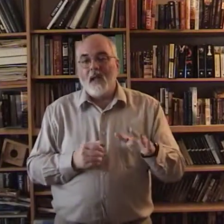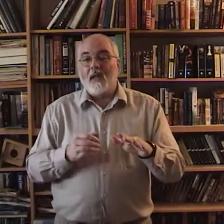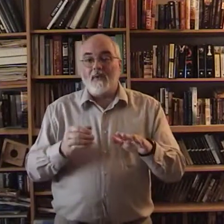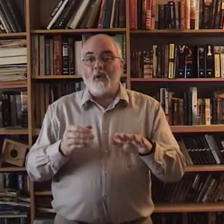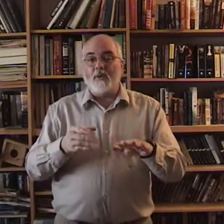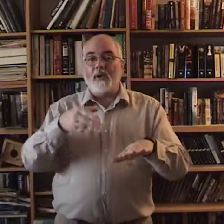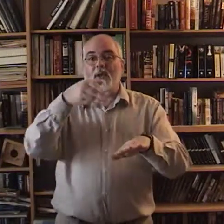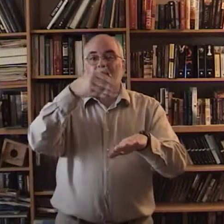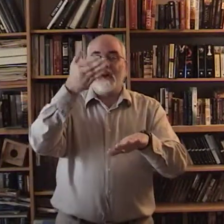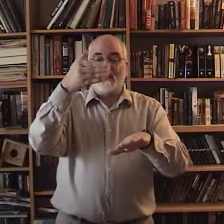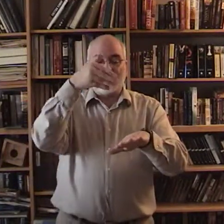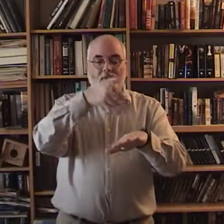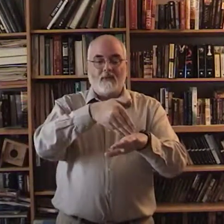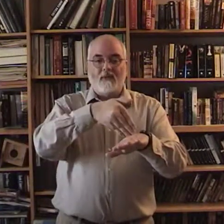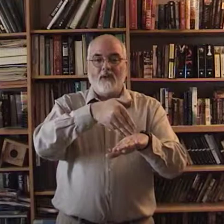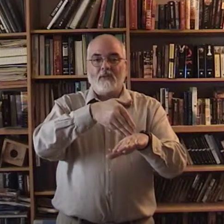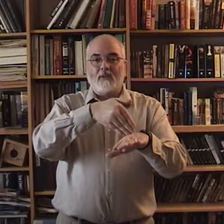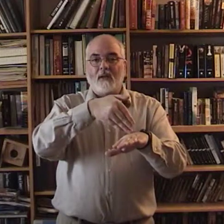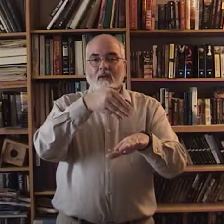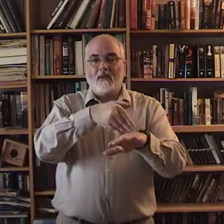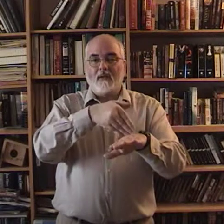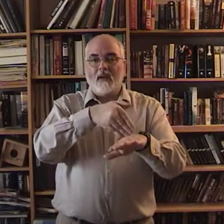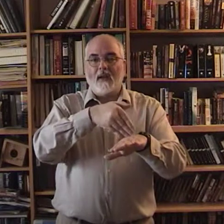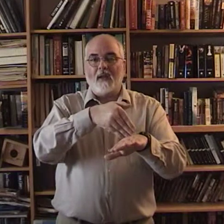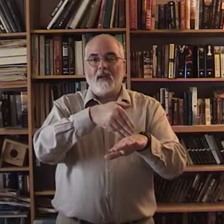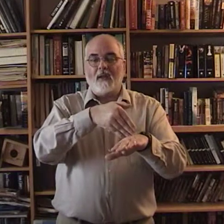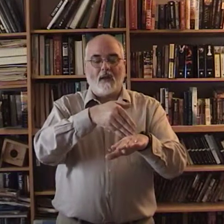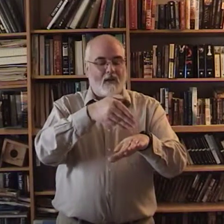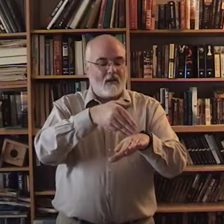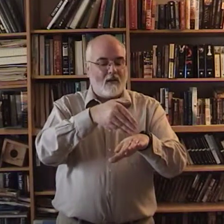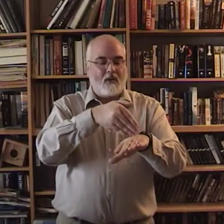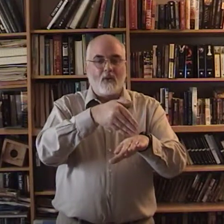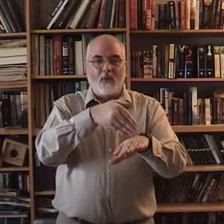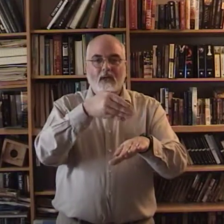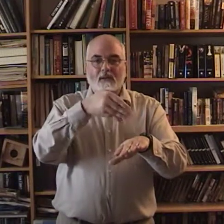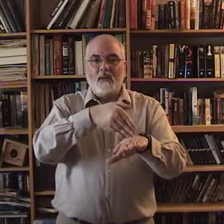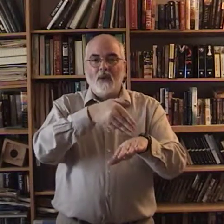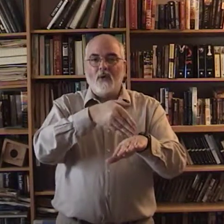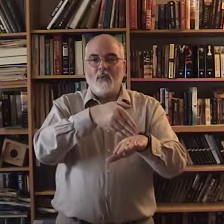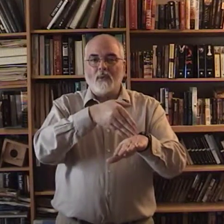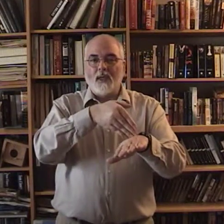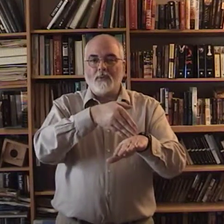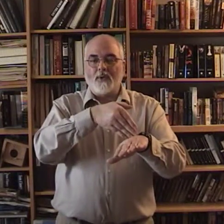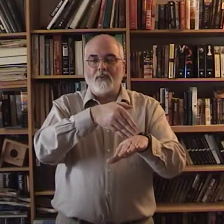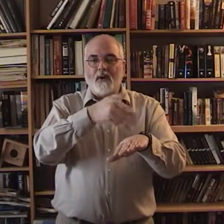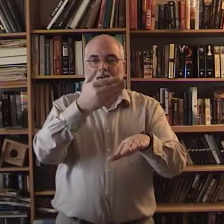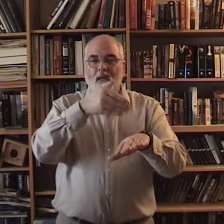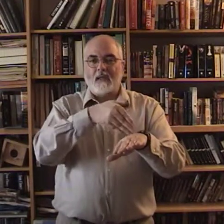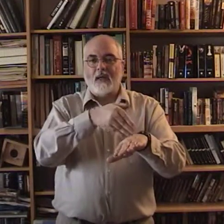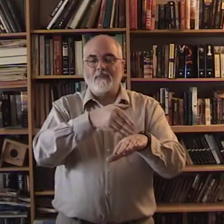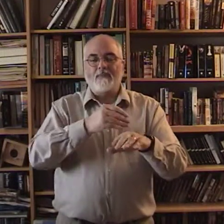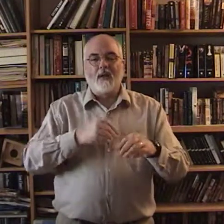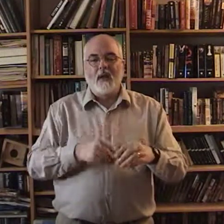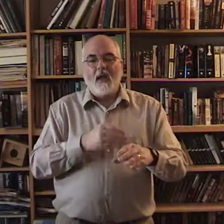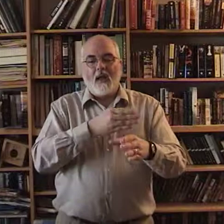If you want to put it in there, it's just hitting the your wrist with the tips of your fingers like that.